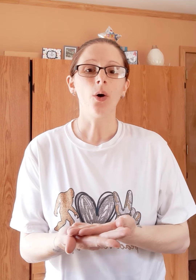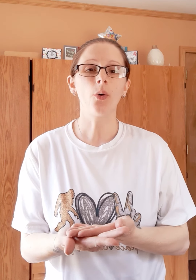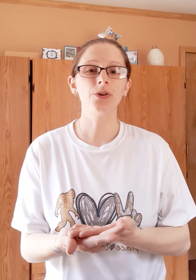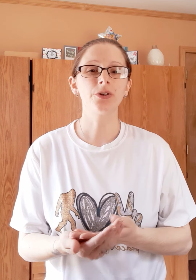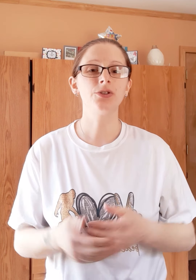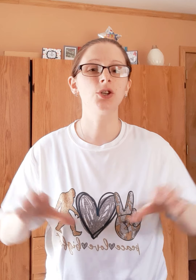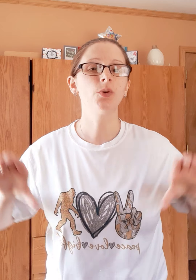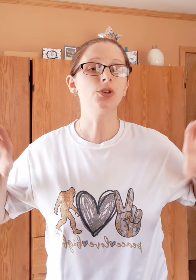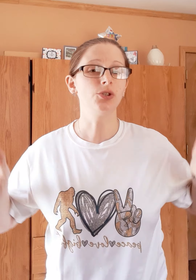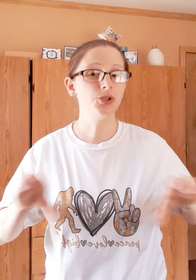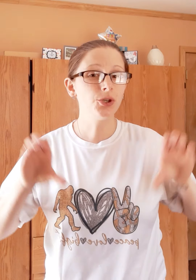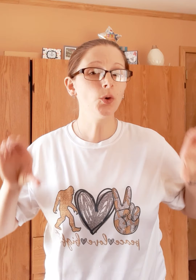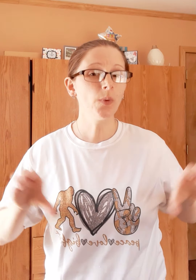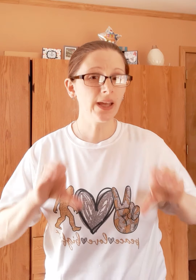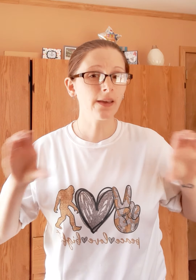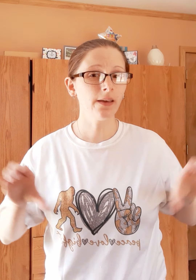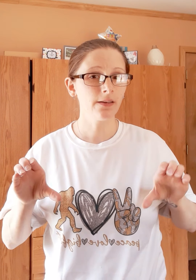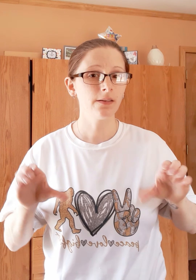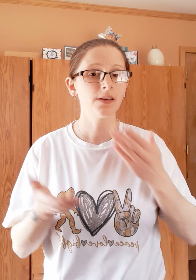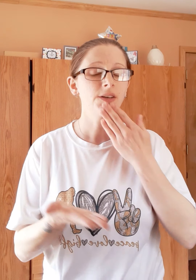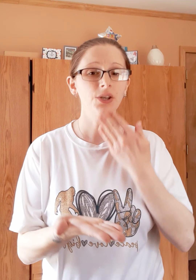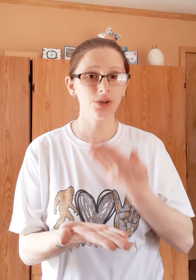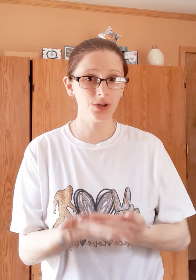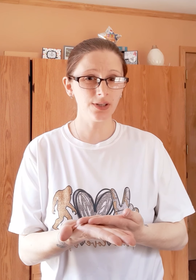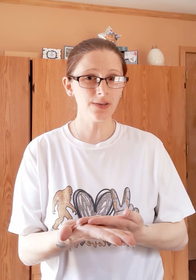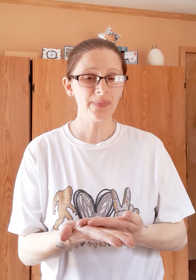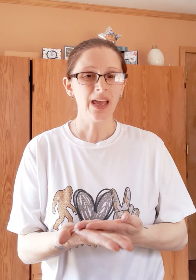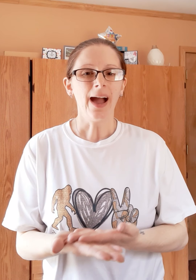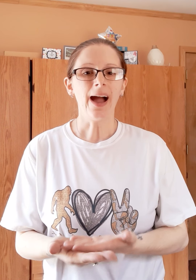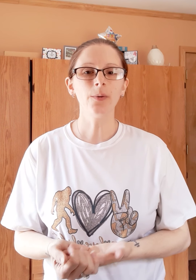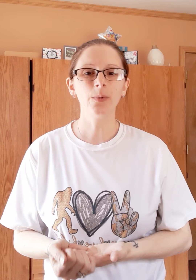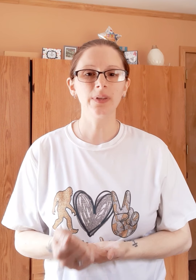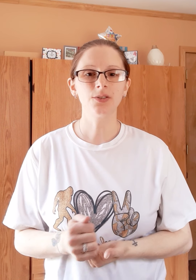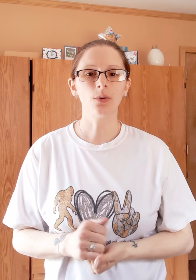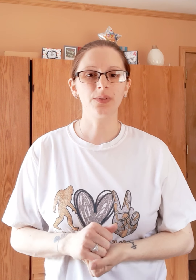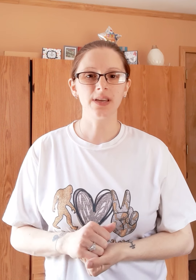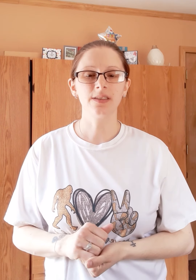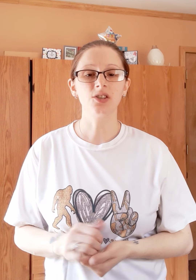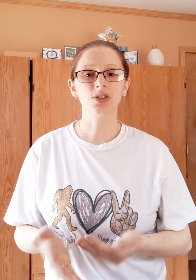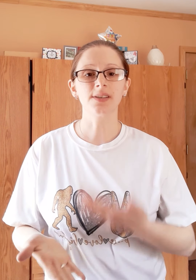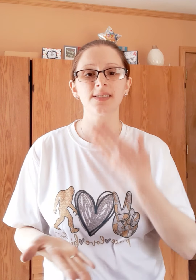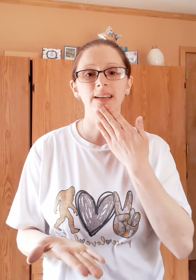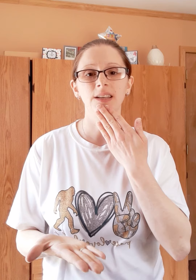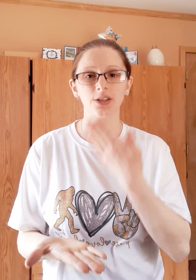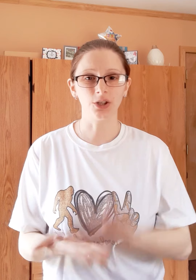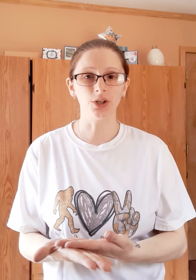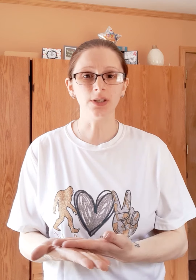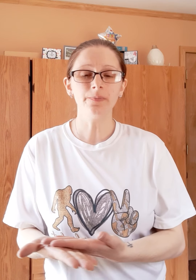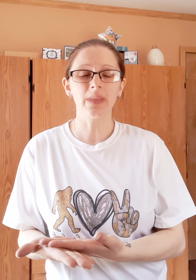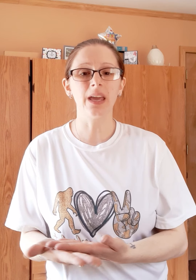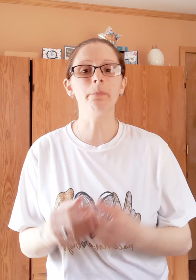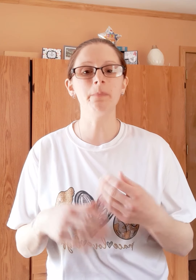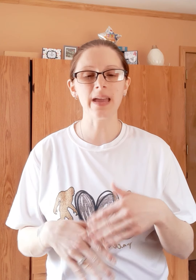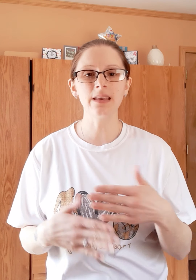or you could do doing good. I really don't think that just signing good, it may not